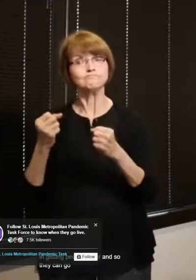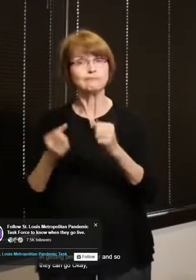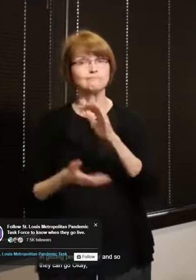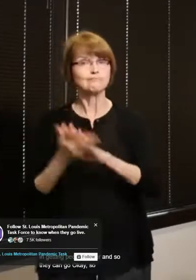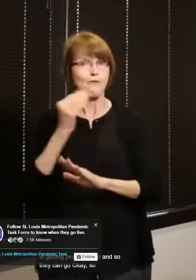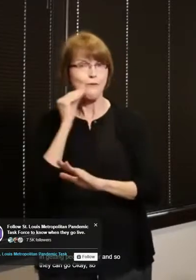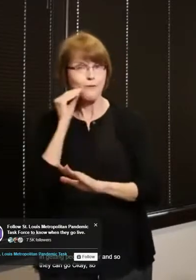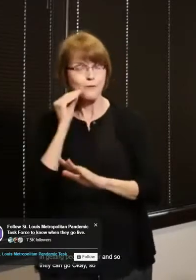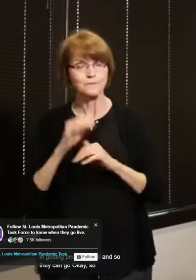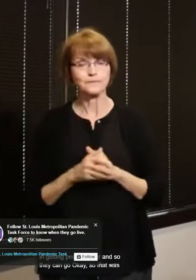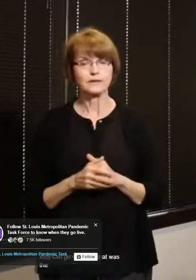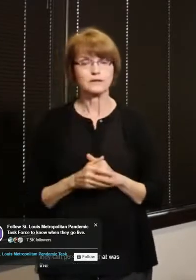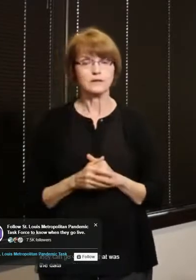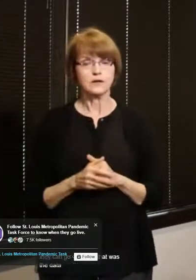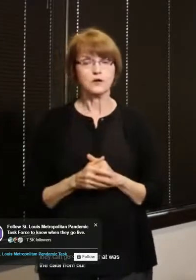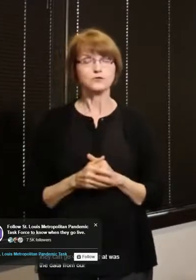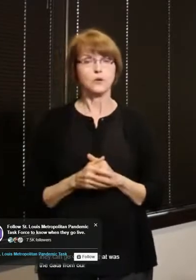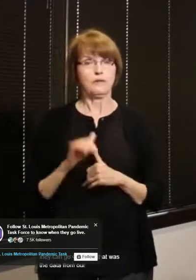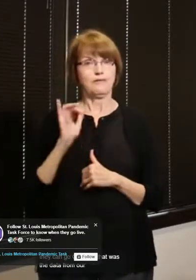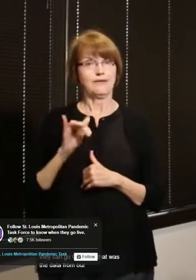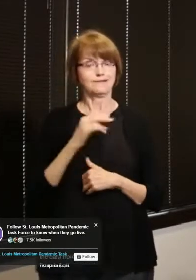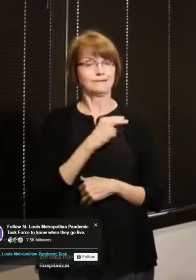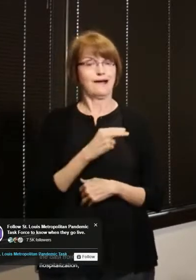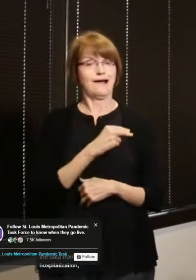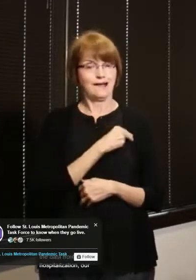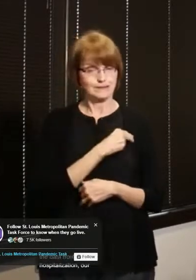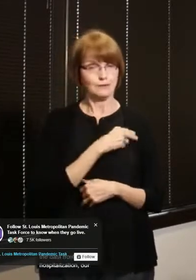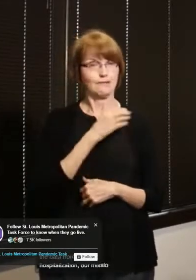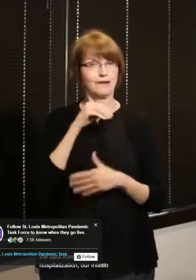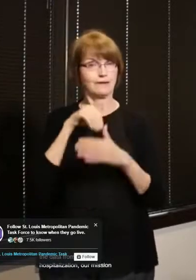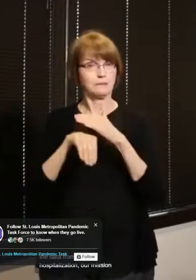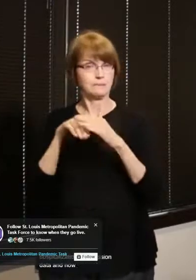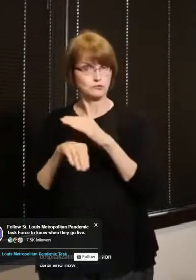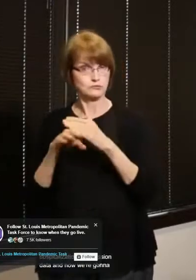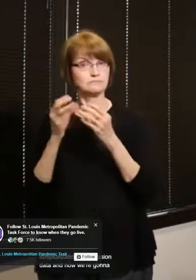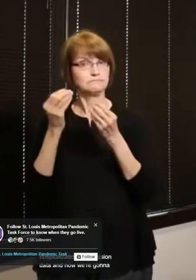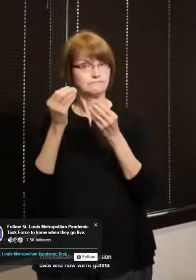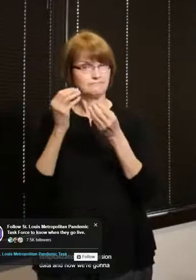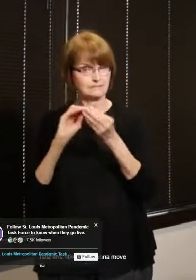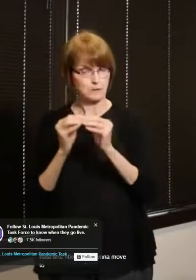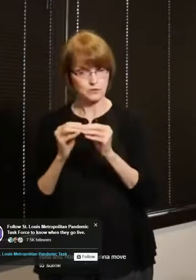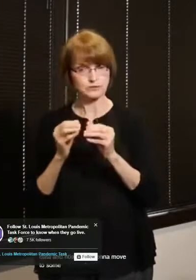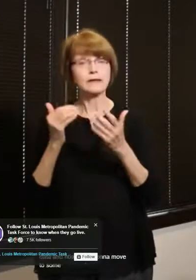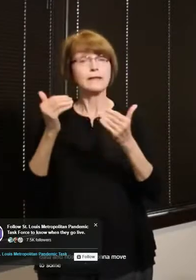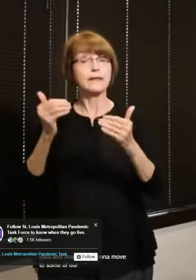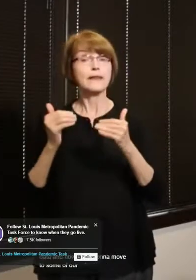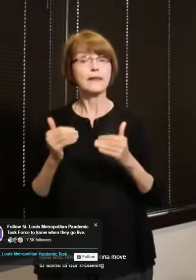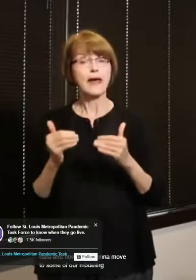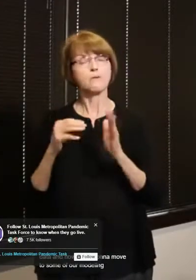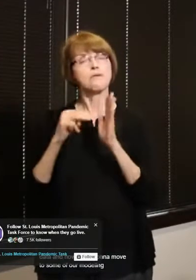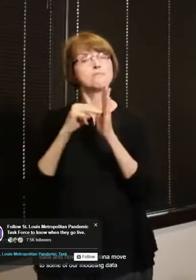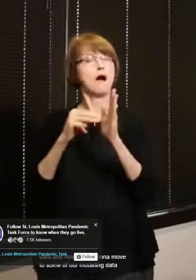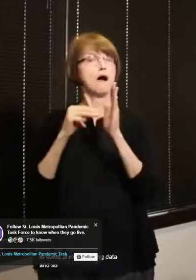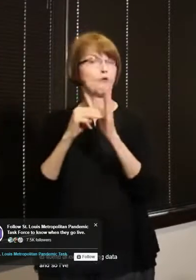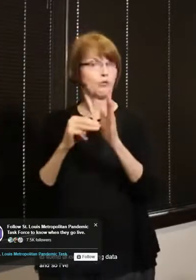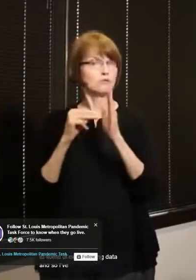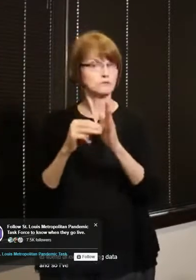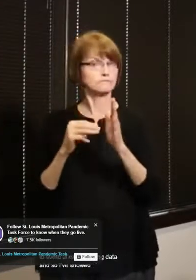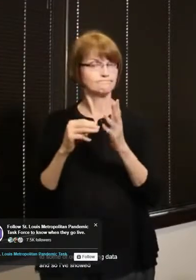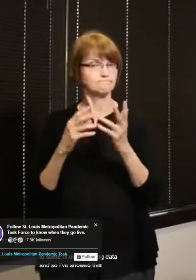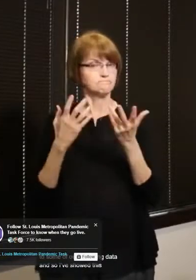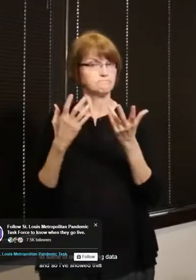Okay, so that was the data from our hospitalization, our admission data. Now we're going to move to some of our modeling data. And so I've showed